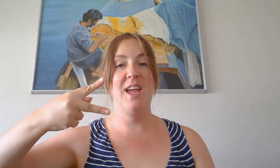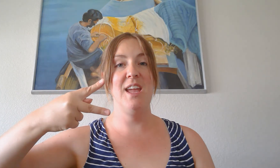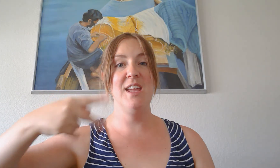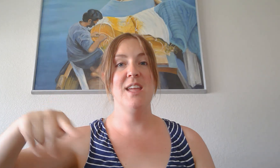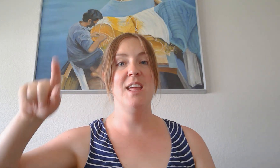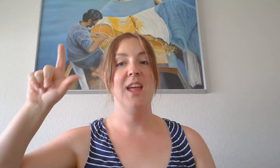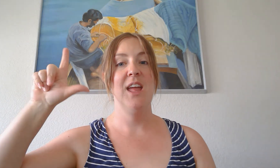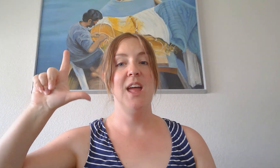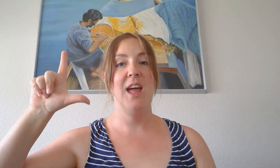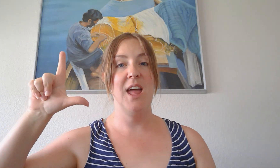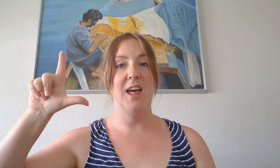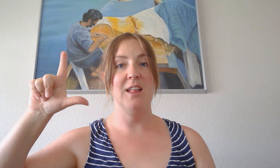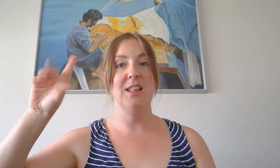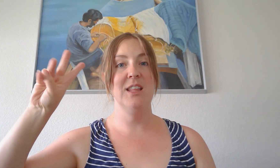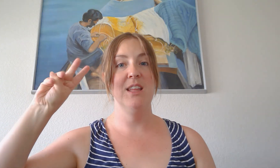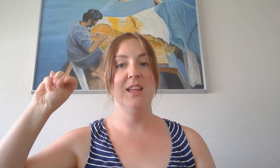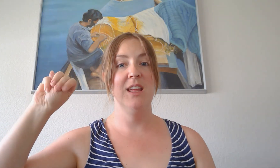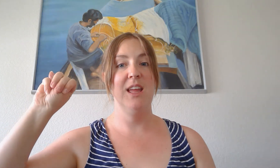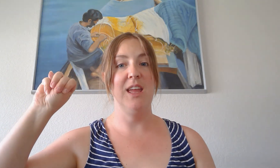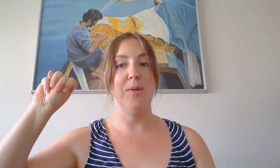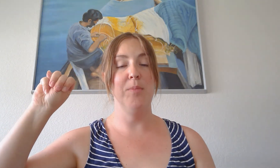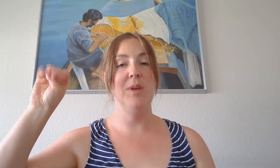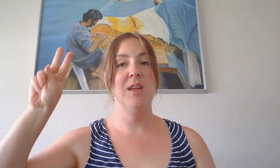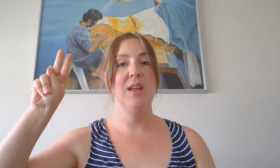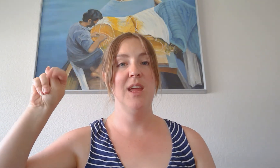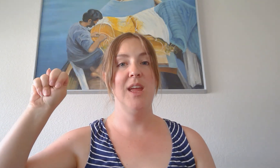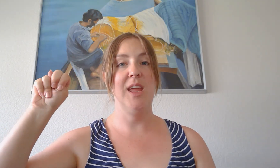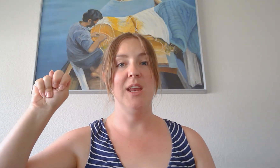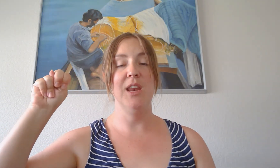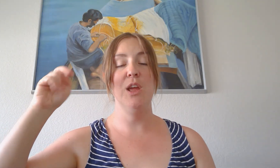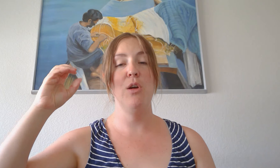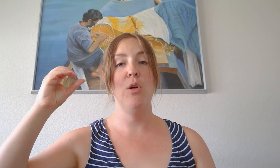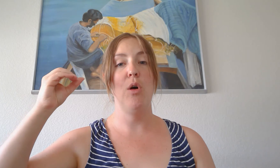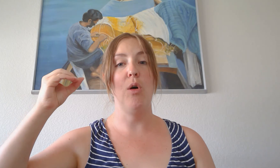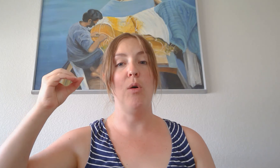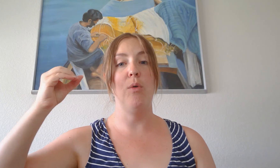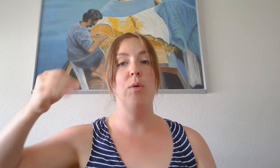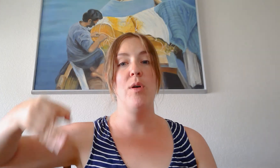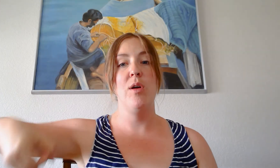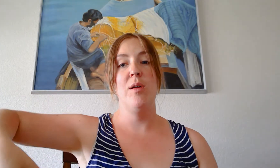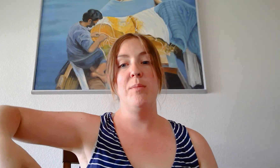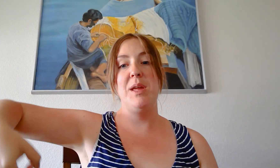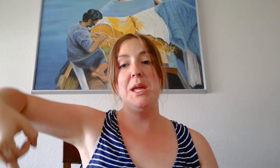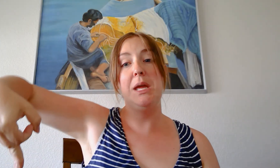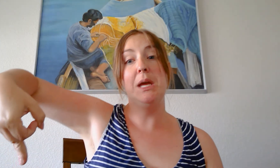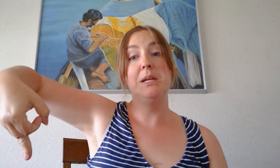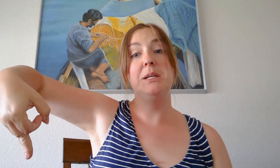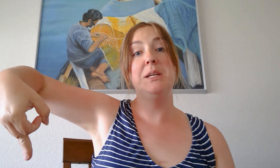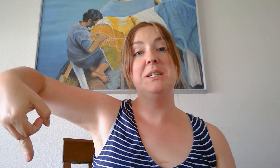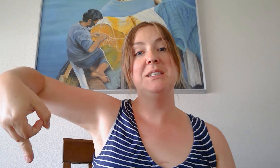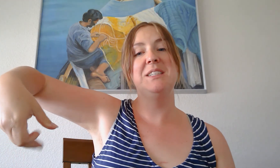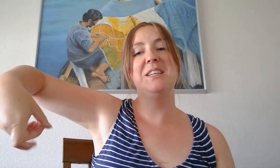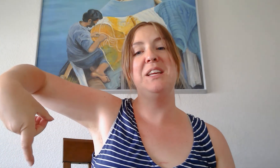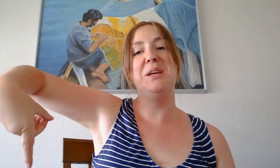K, L, M, N, O, P,